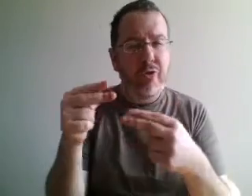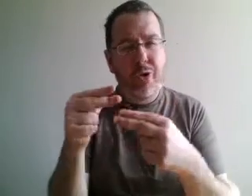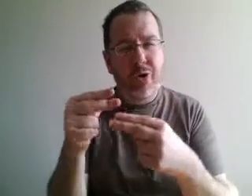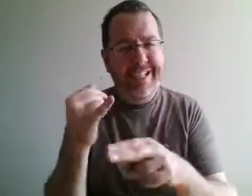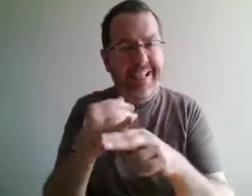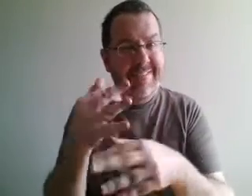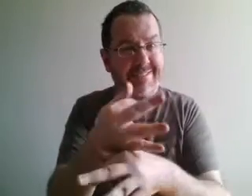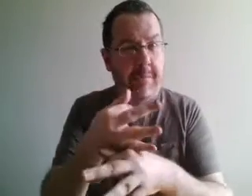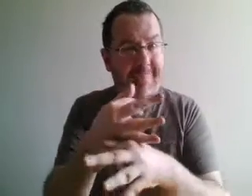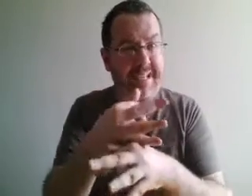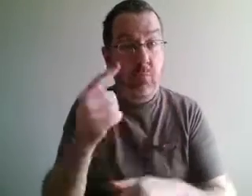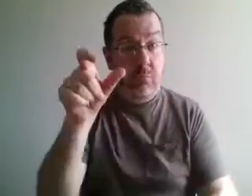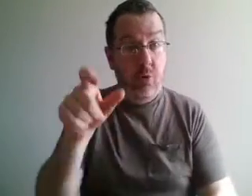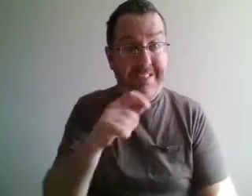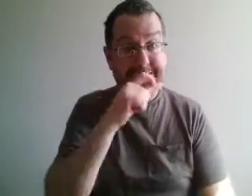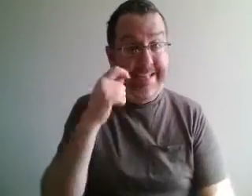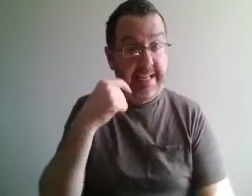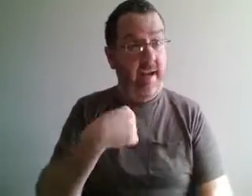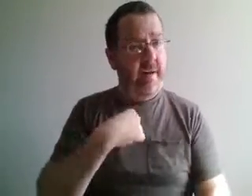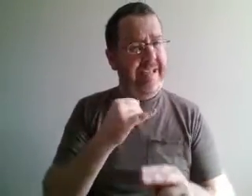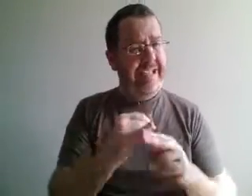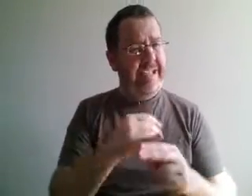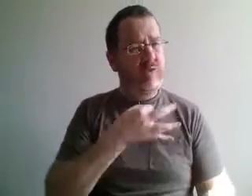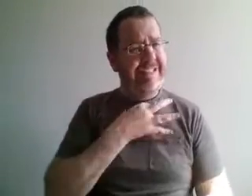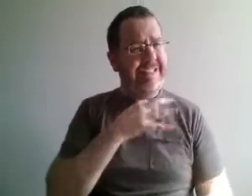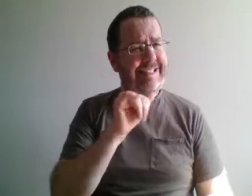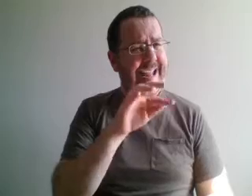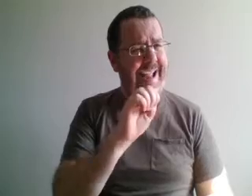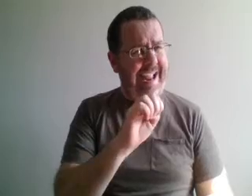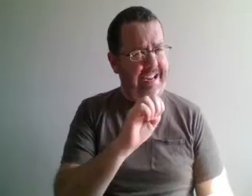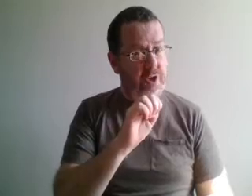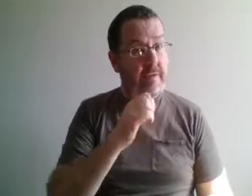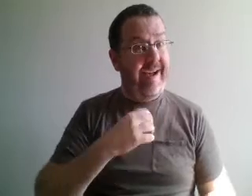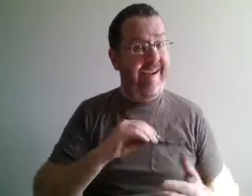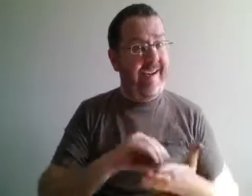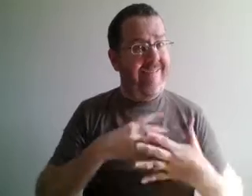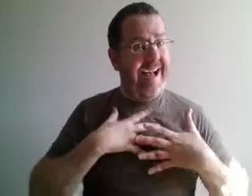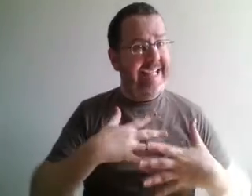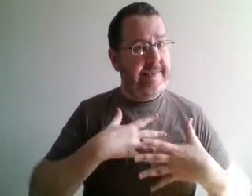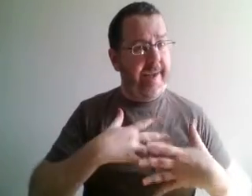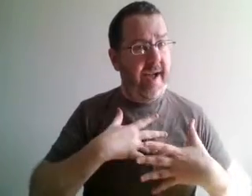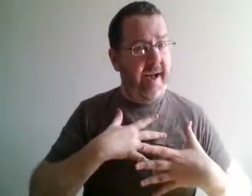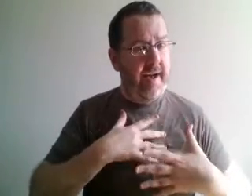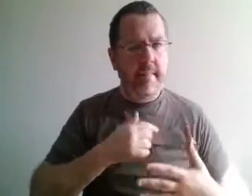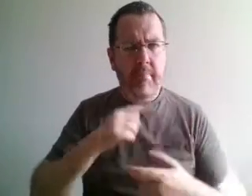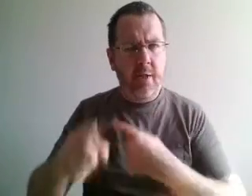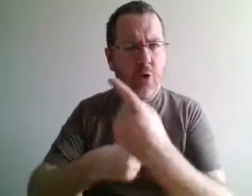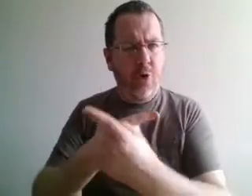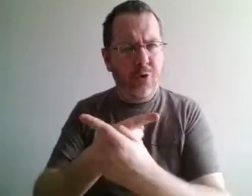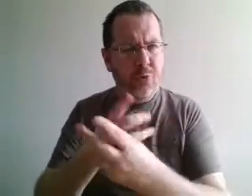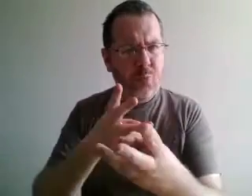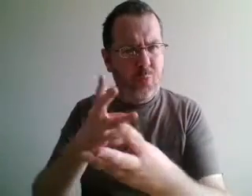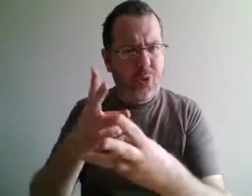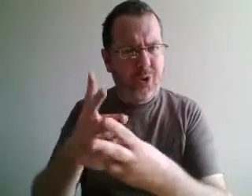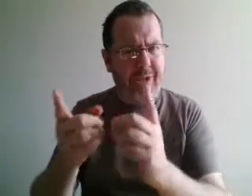age and I have well-controlled asthma, but my daughter is a nurse on the front line and a real threat to me. We are adhering to guidelines. She wants to